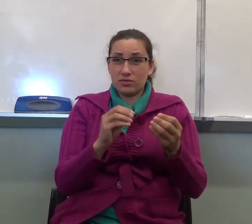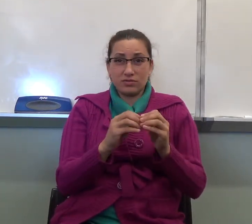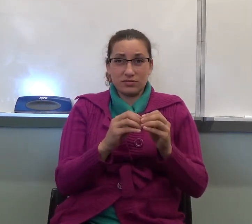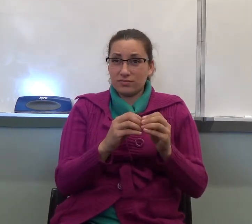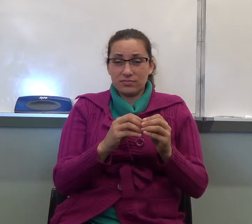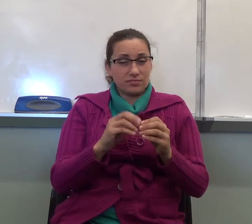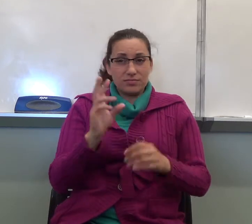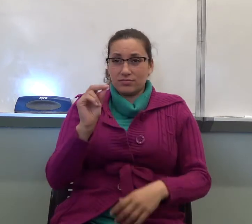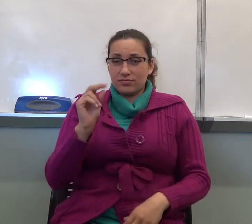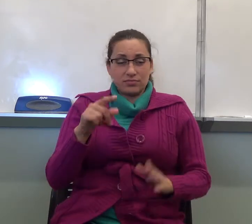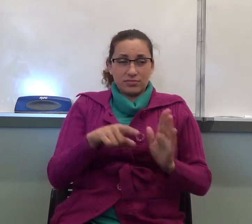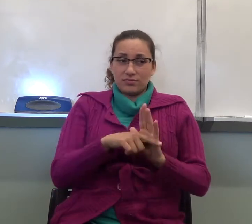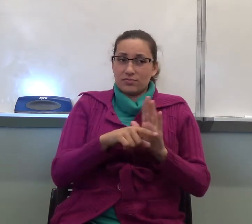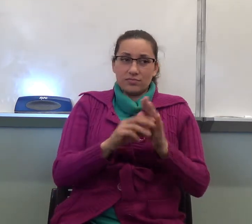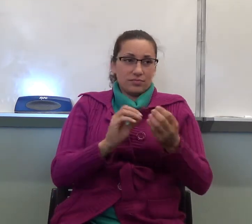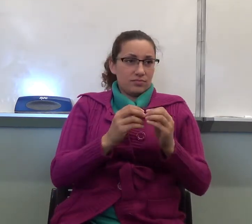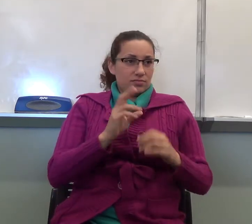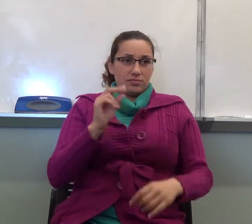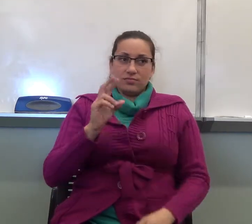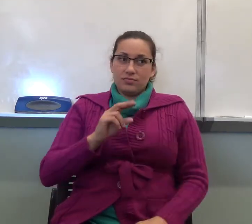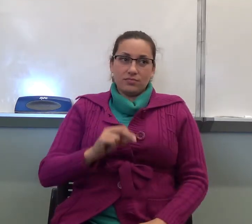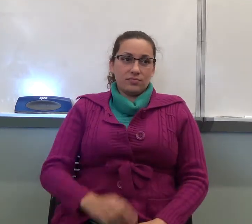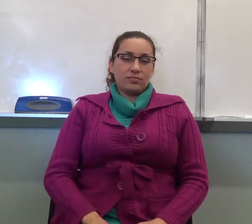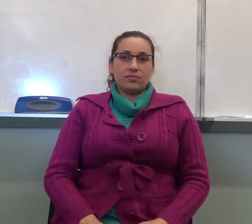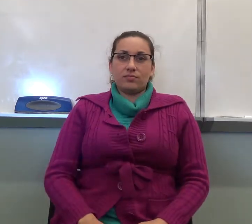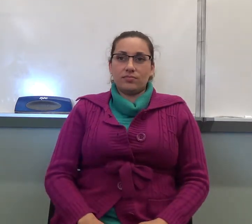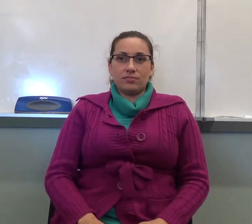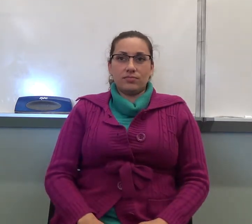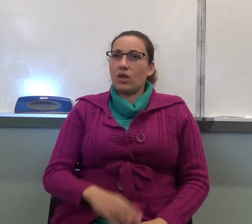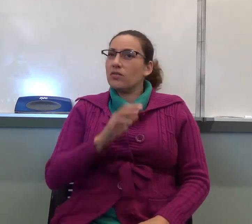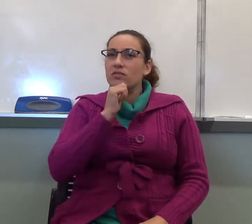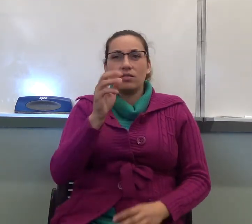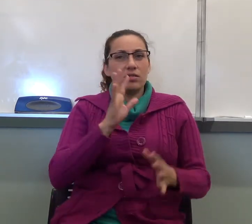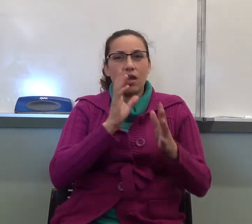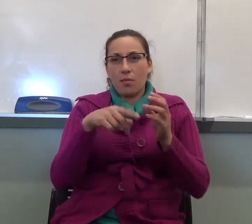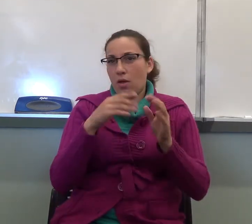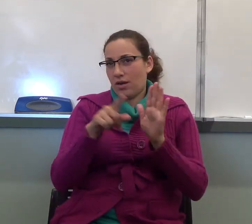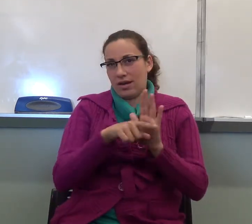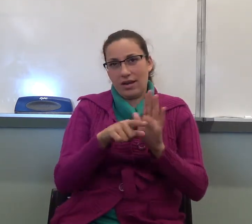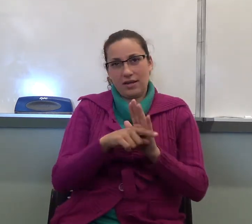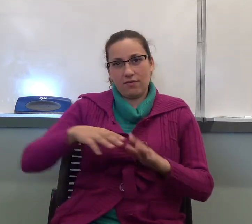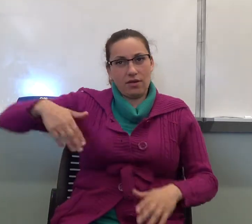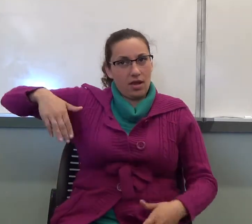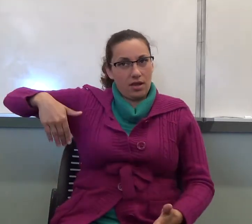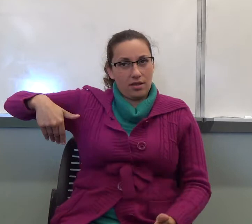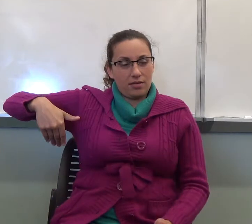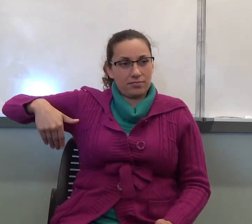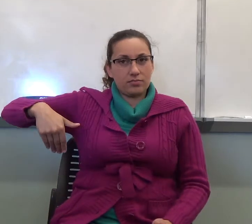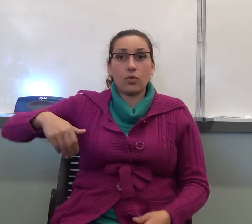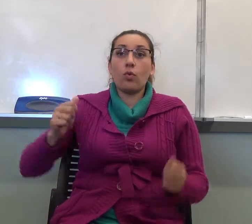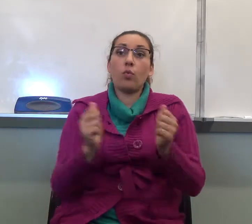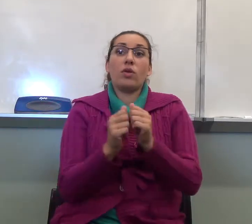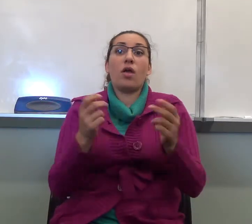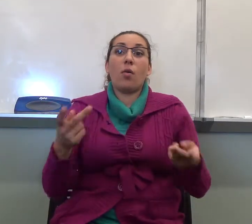all. And we've never talked about negative probabilities. There isn't such a thing.